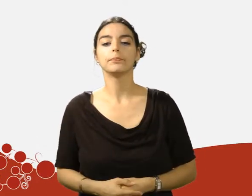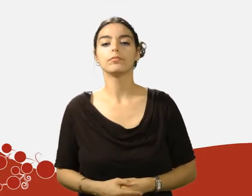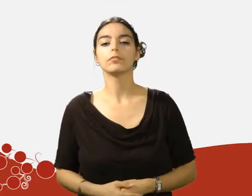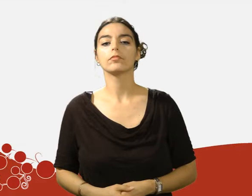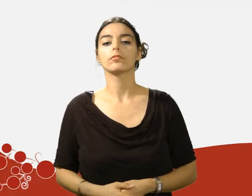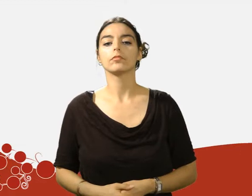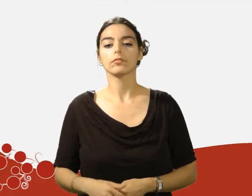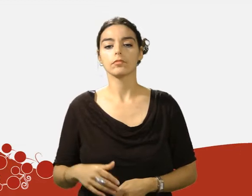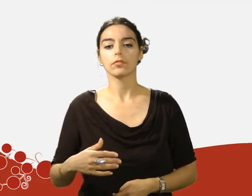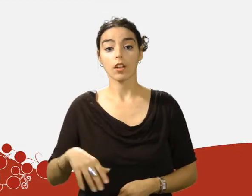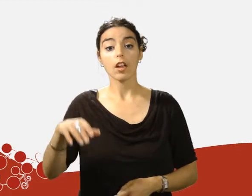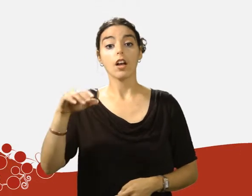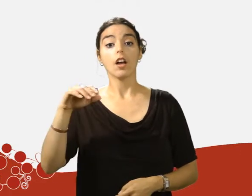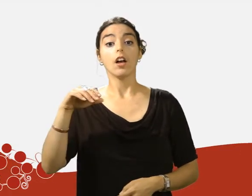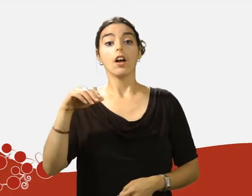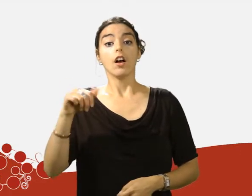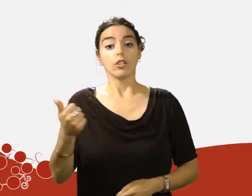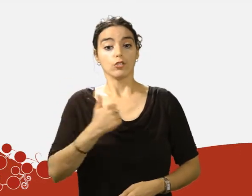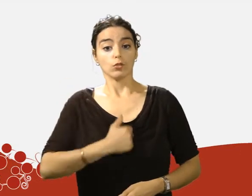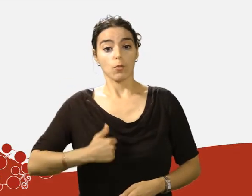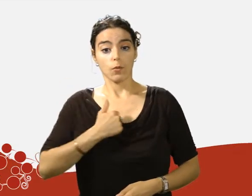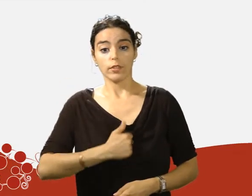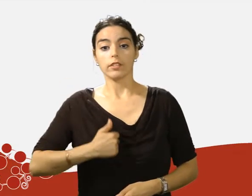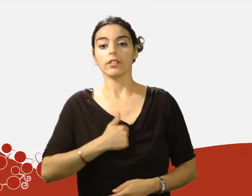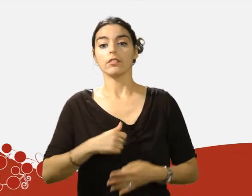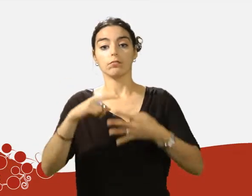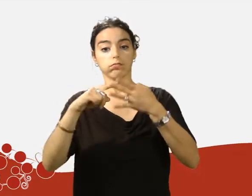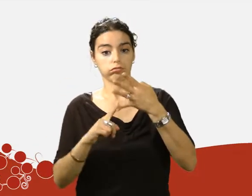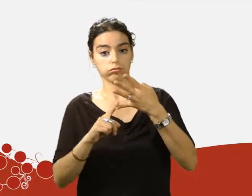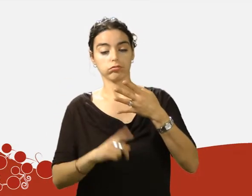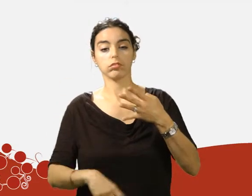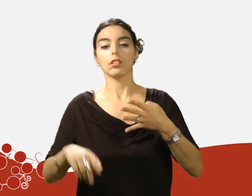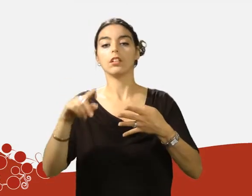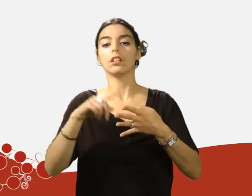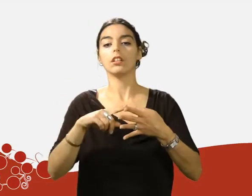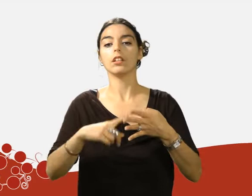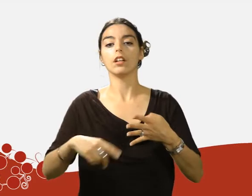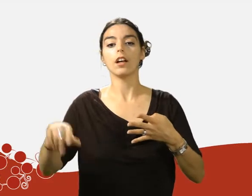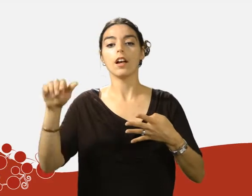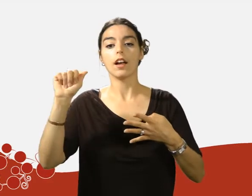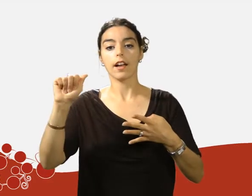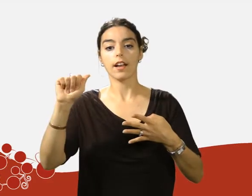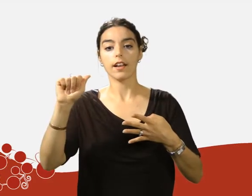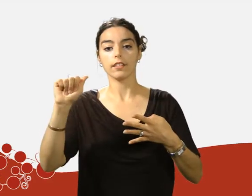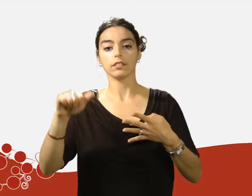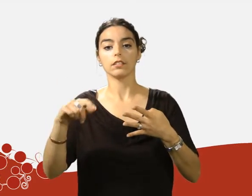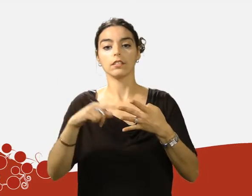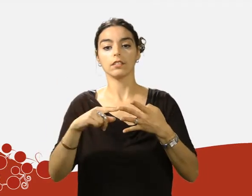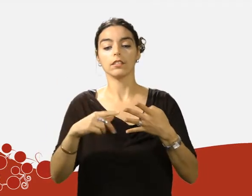orientation is towards the signer. Another sign is sorry. This is the hand shape.